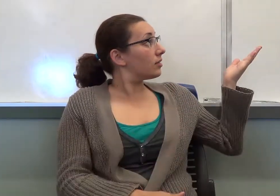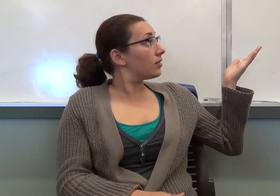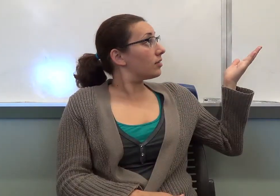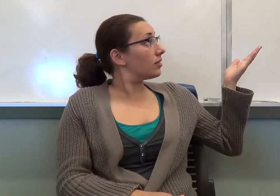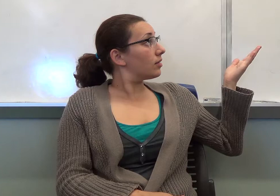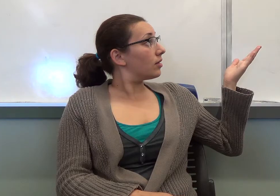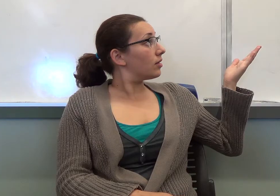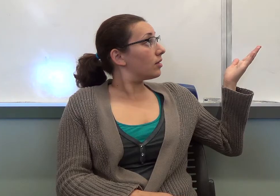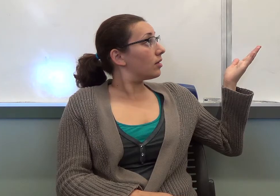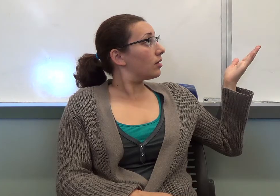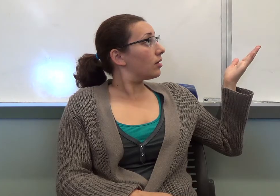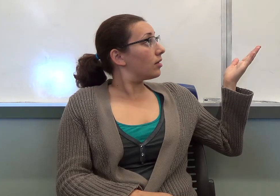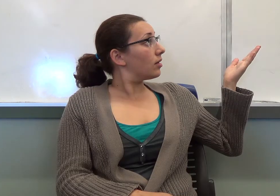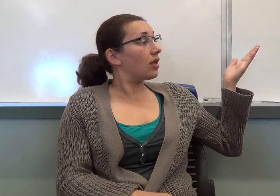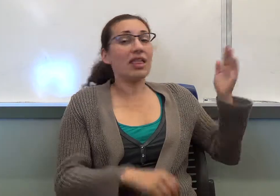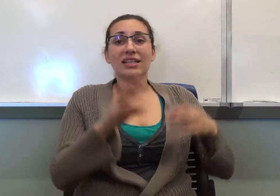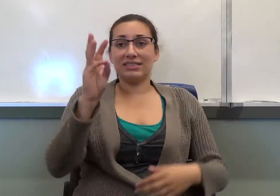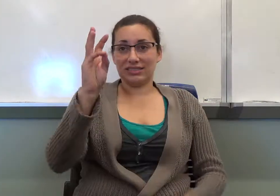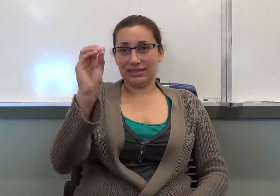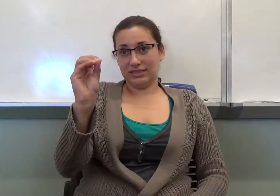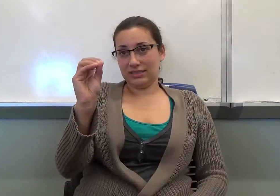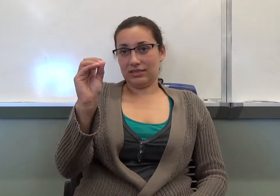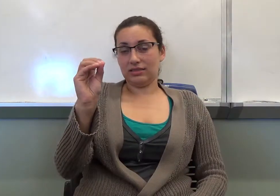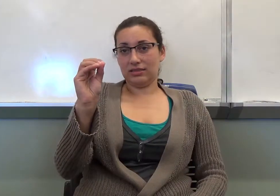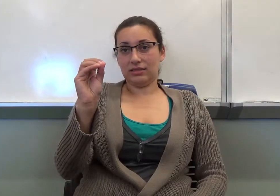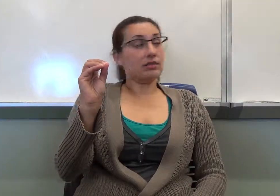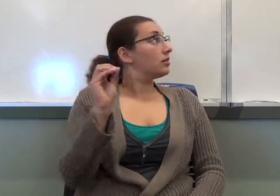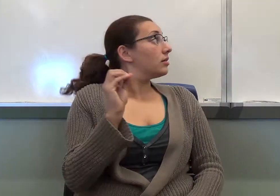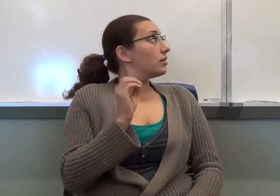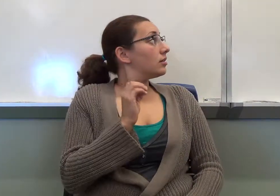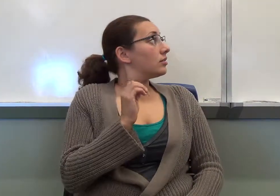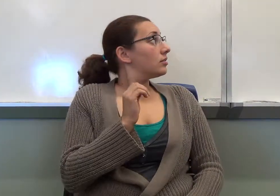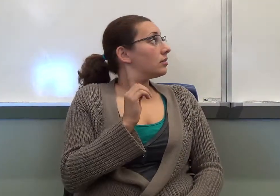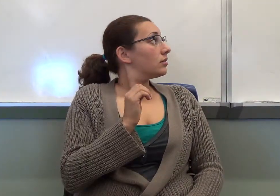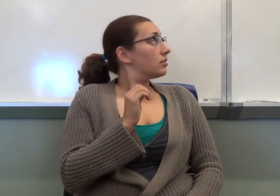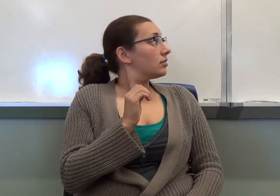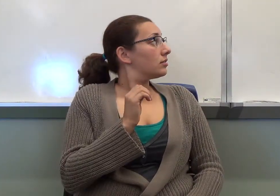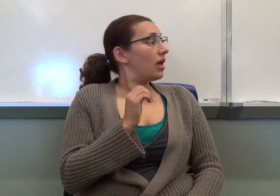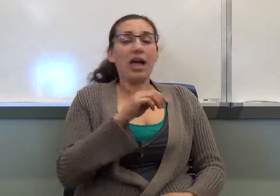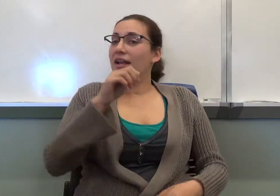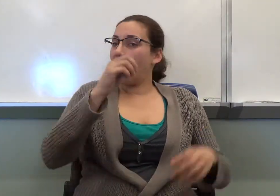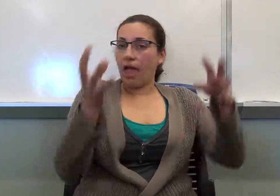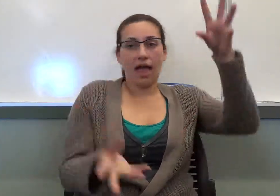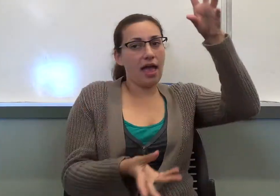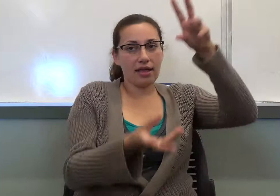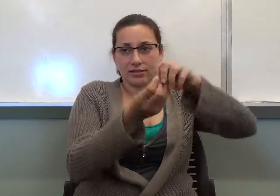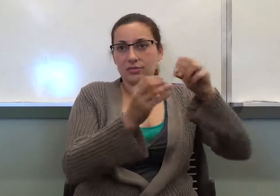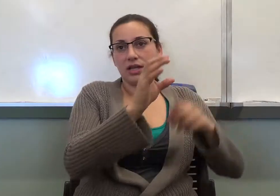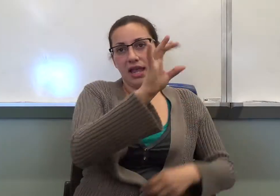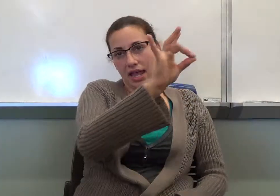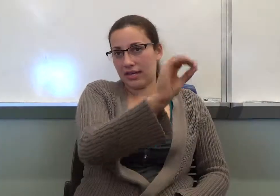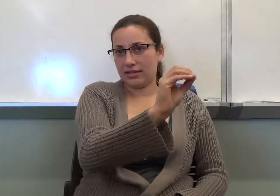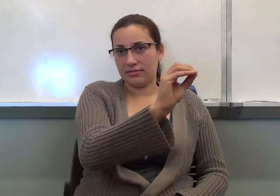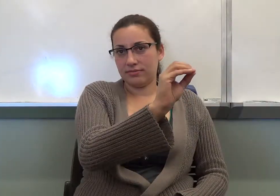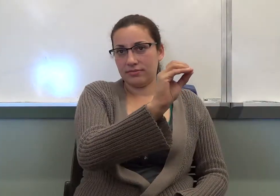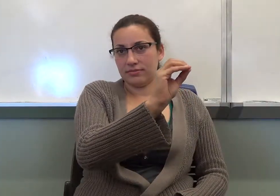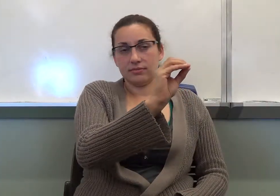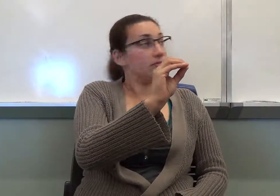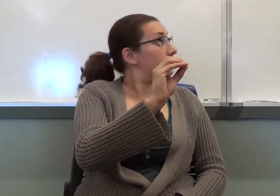and that. That happens to be 60. Here you're going to cover this, this, and this. That happens to be 80. But what